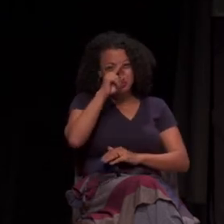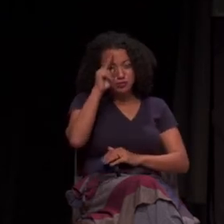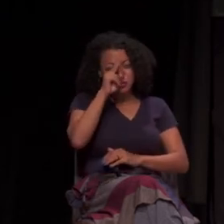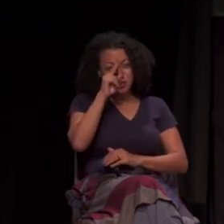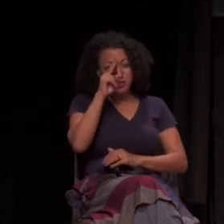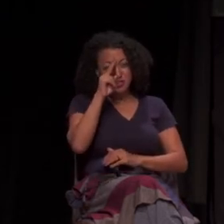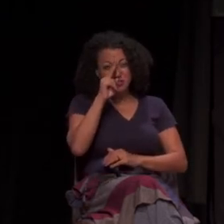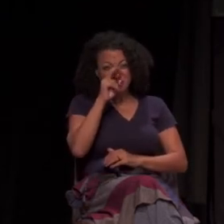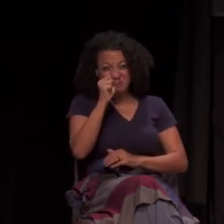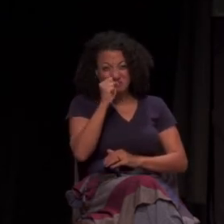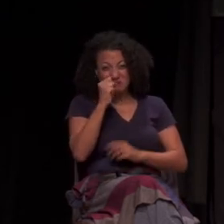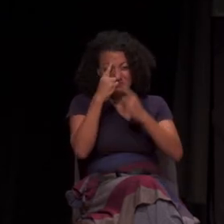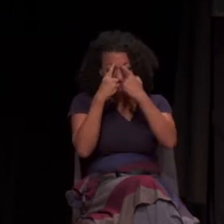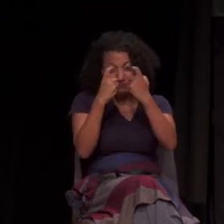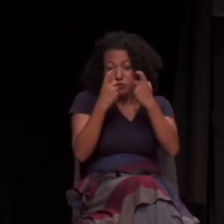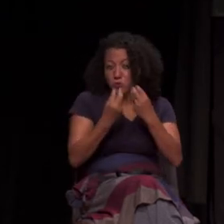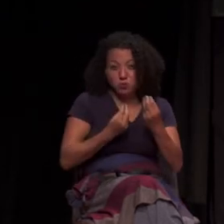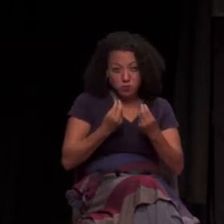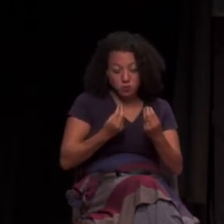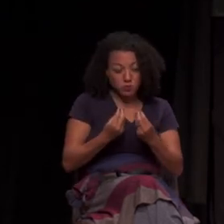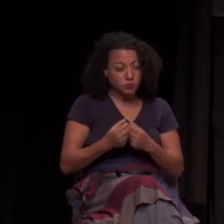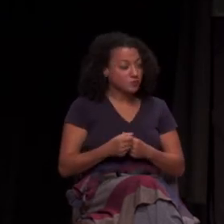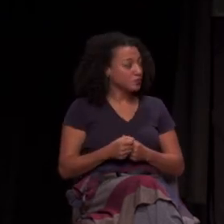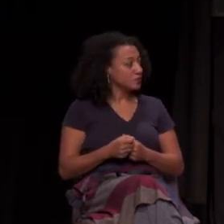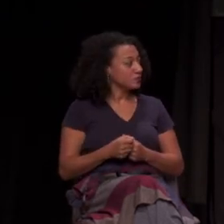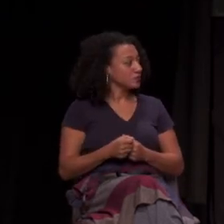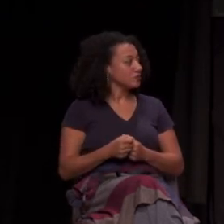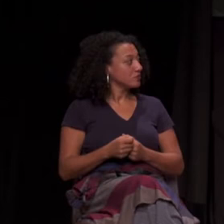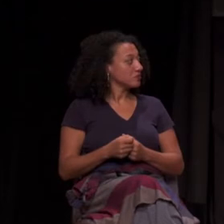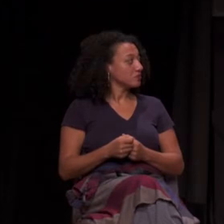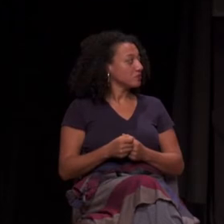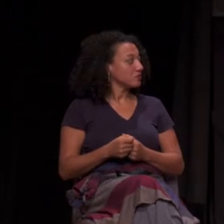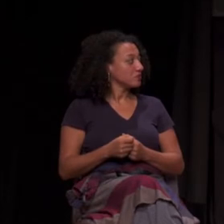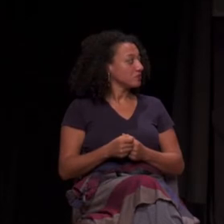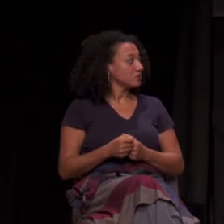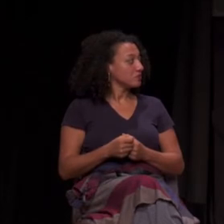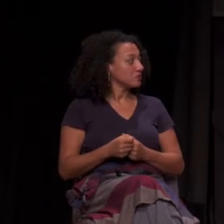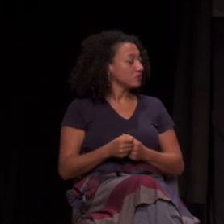é algo estatal, assim, quase. Pelo que eu entendi.